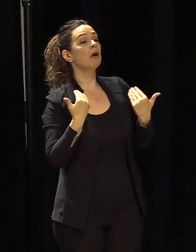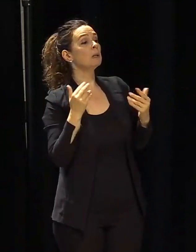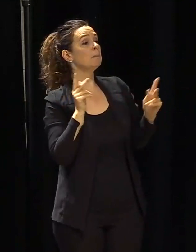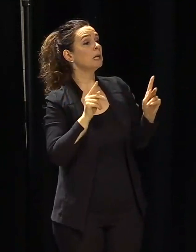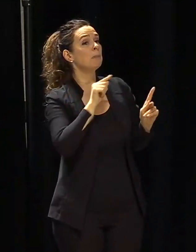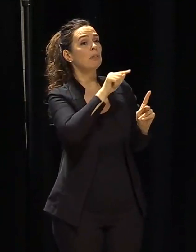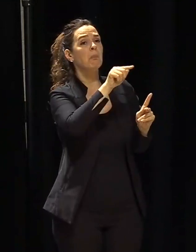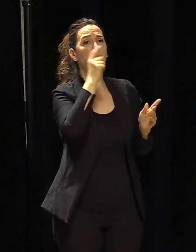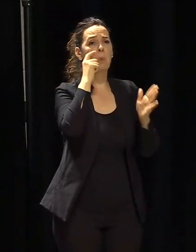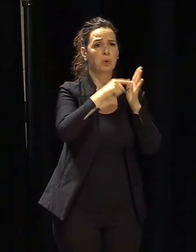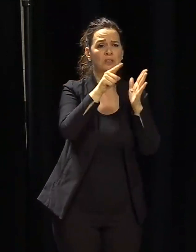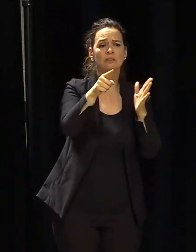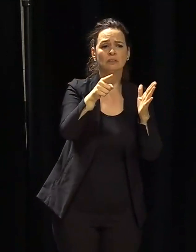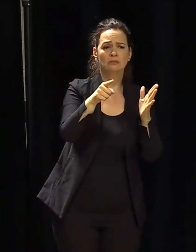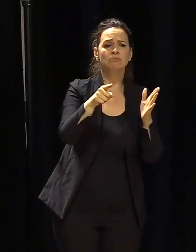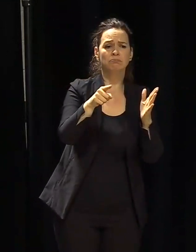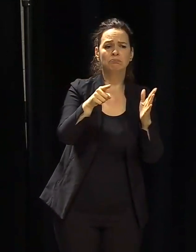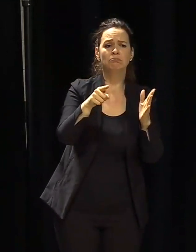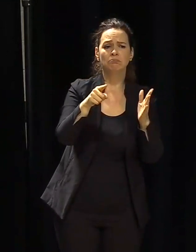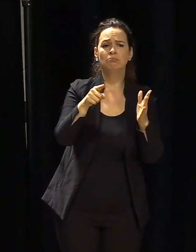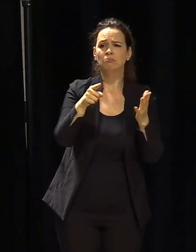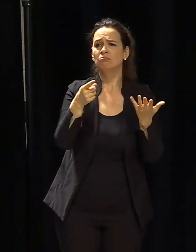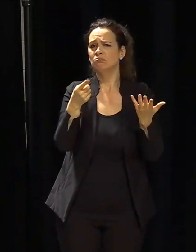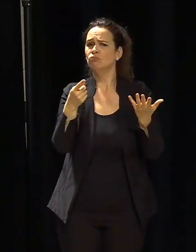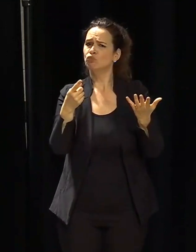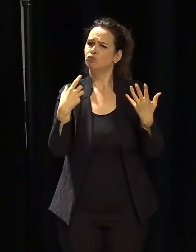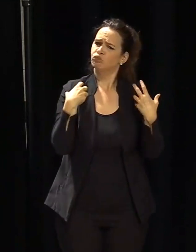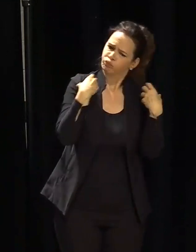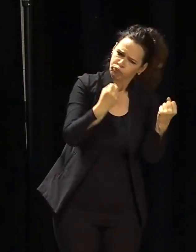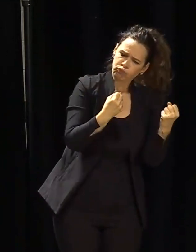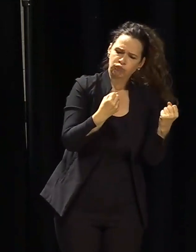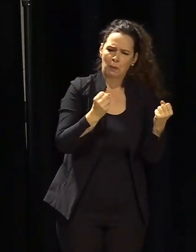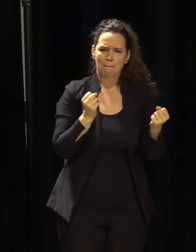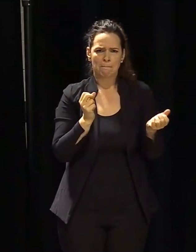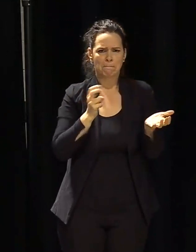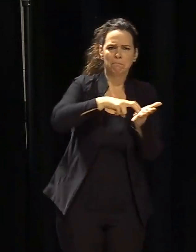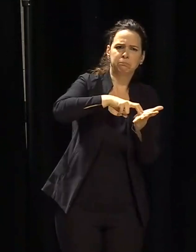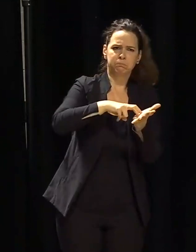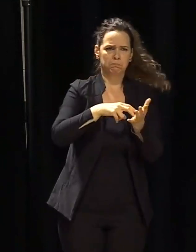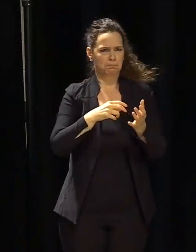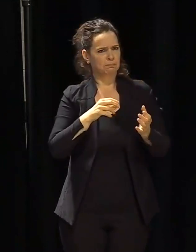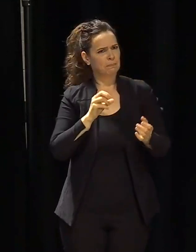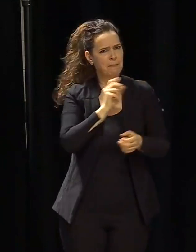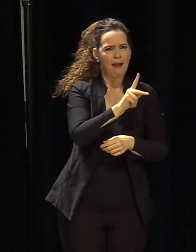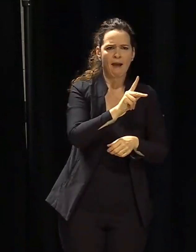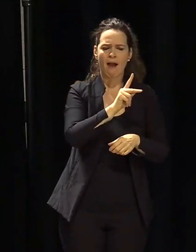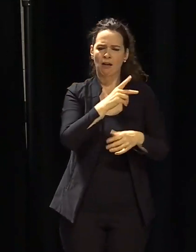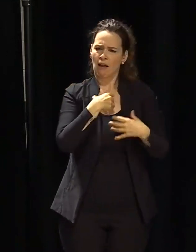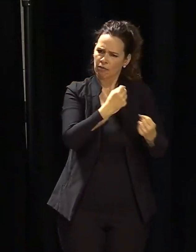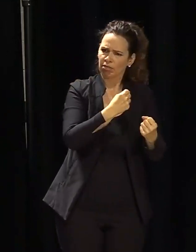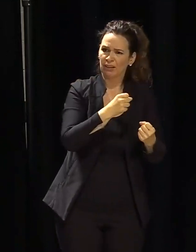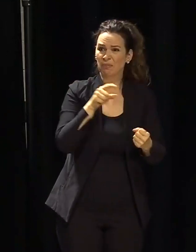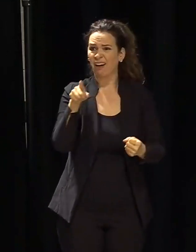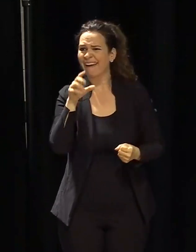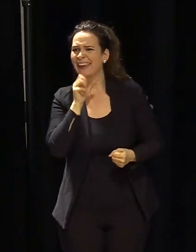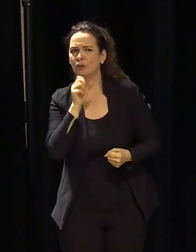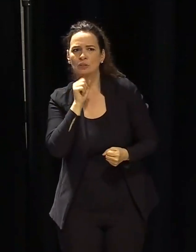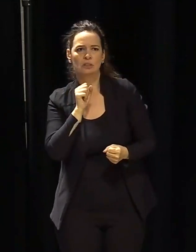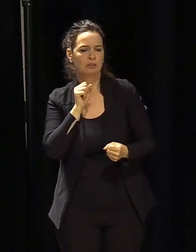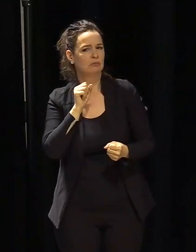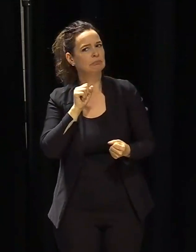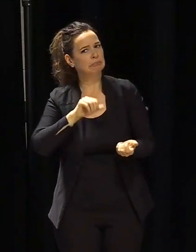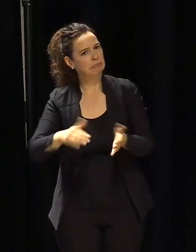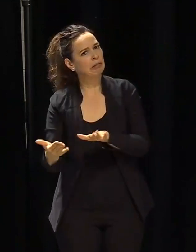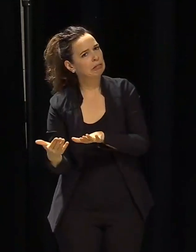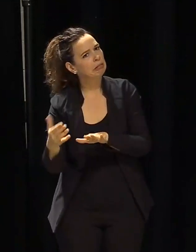you don't respond well. What is really bad right now for our hospital numbers, unlike earlier in the